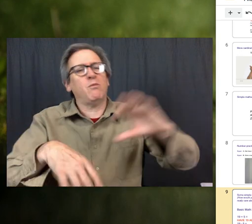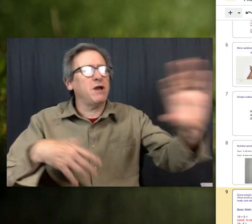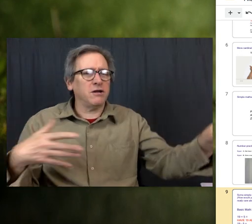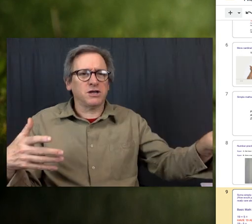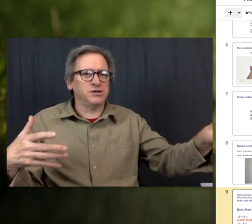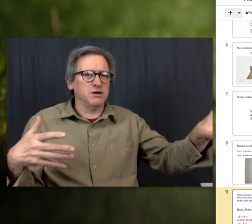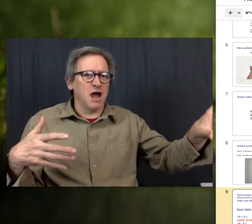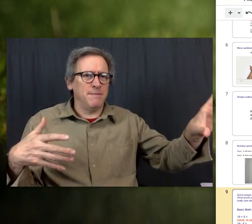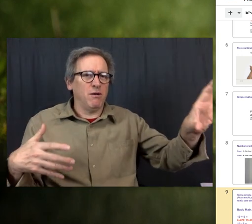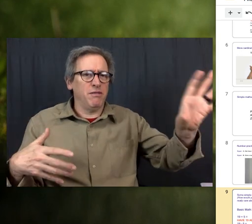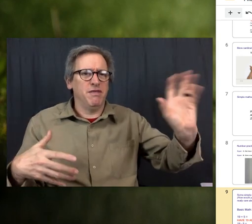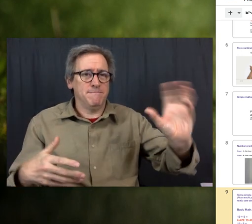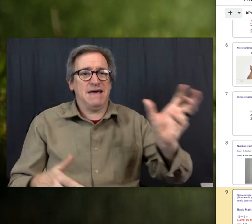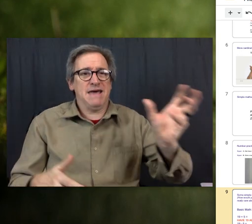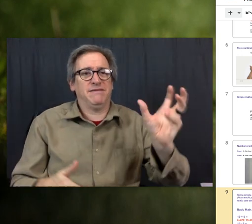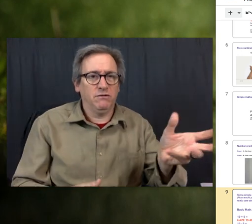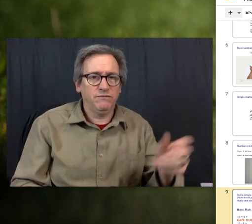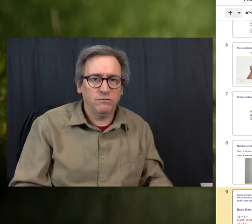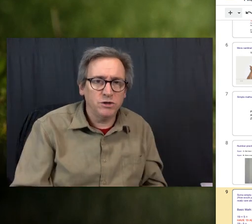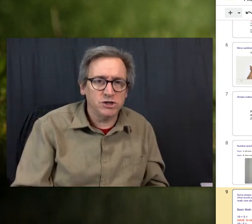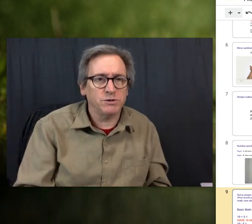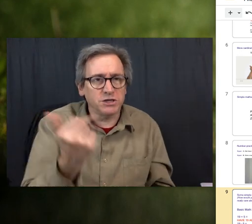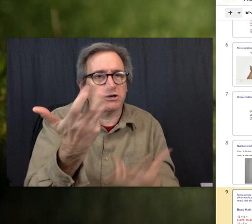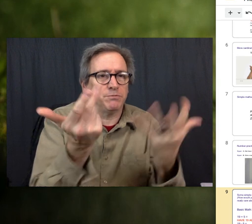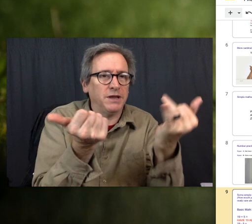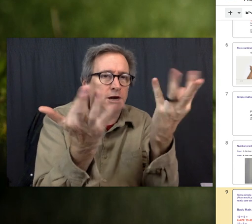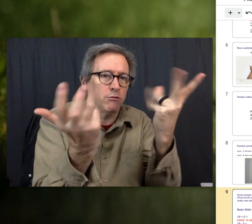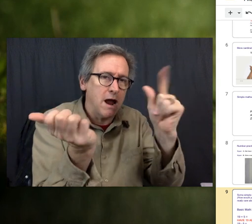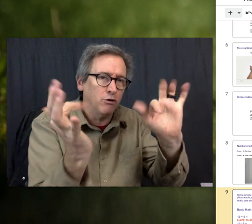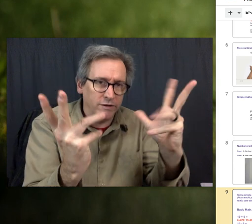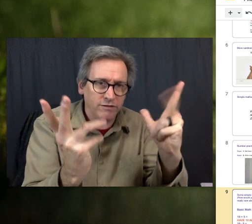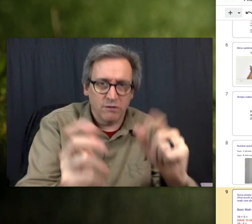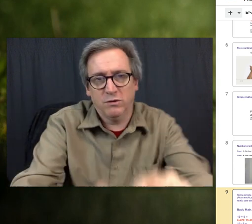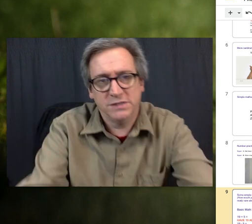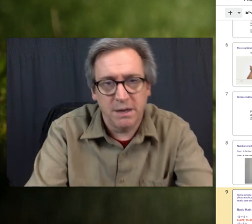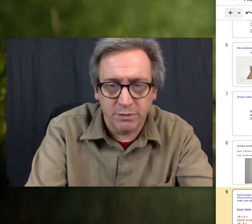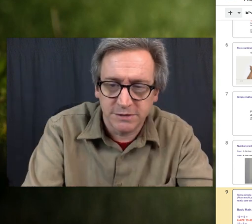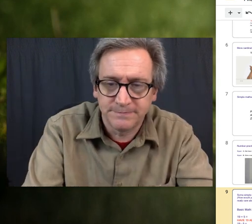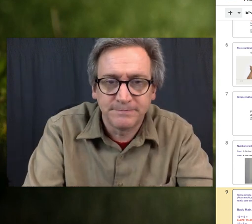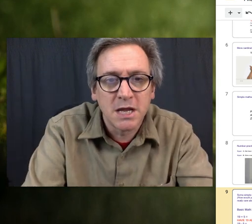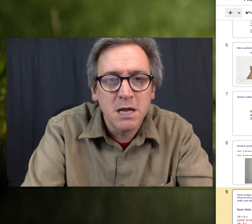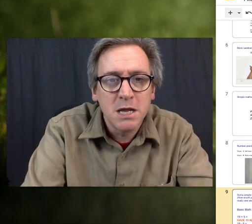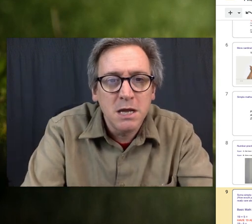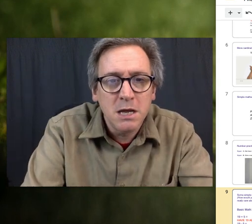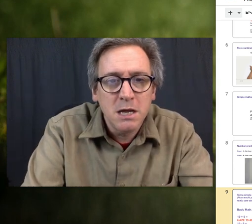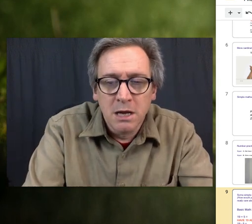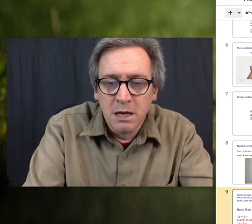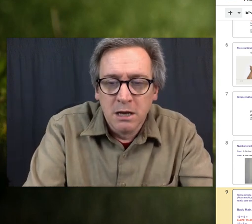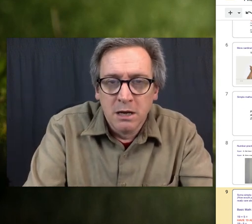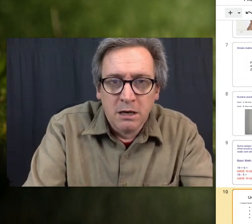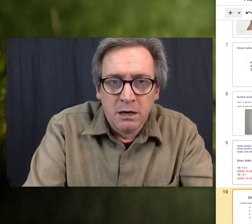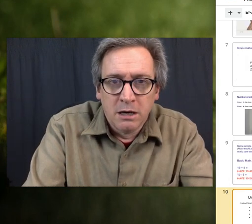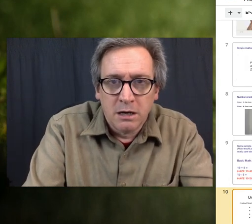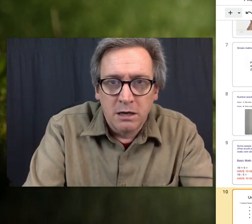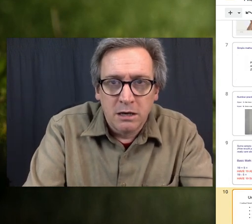So we're not concerned about the math itself. We just want you to start playing around with those numbers.